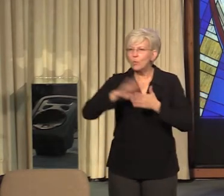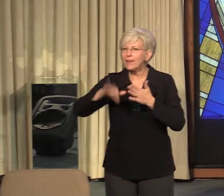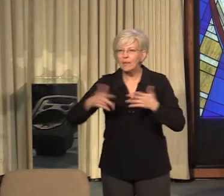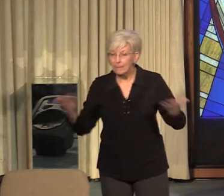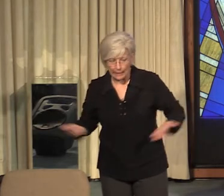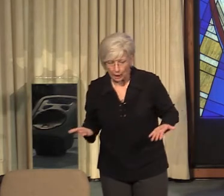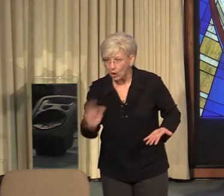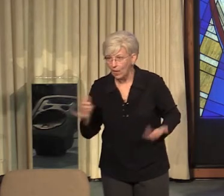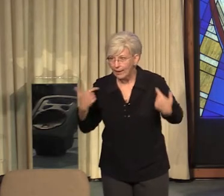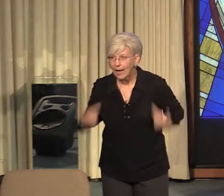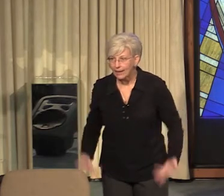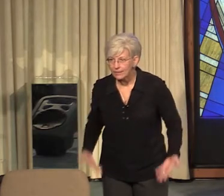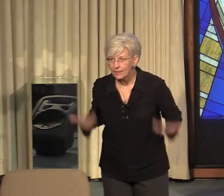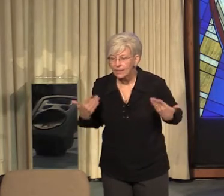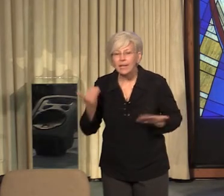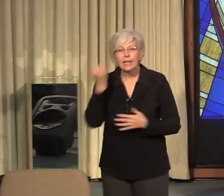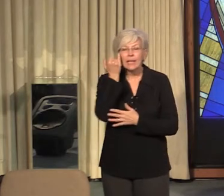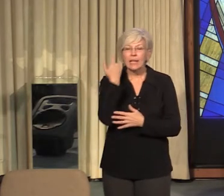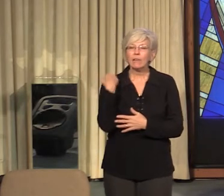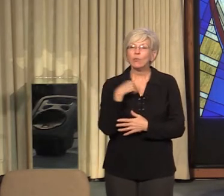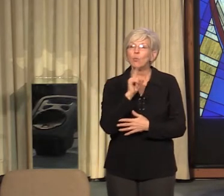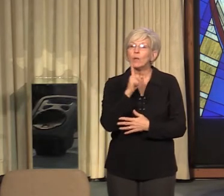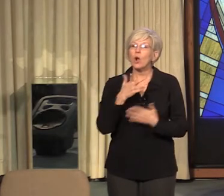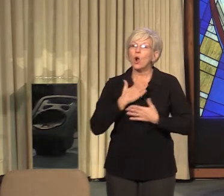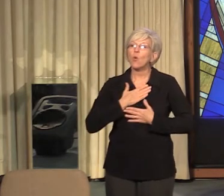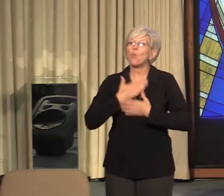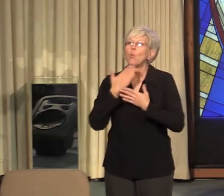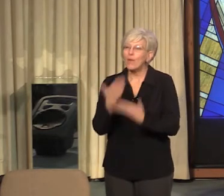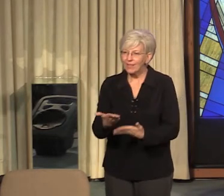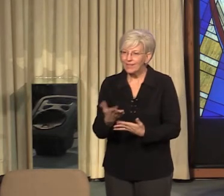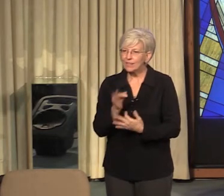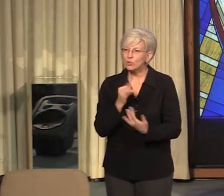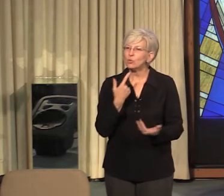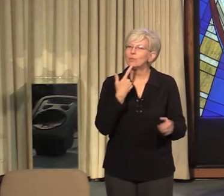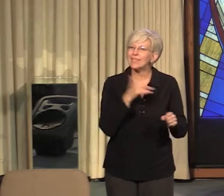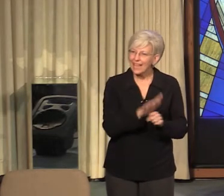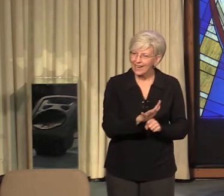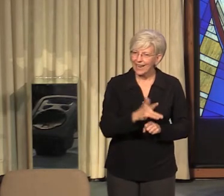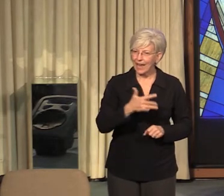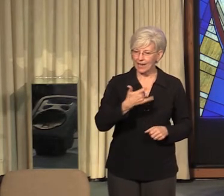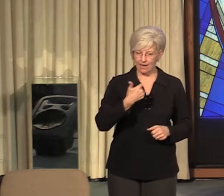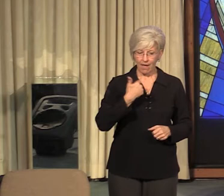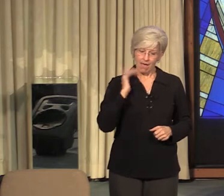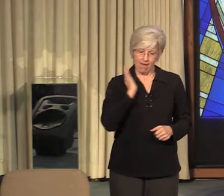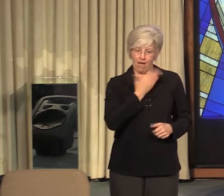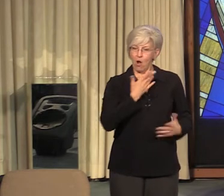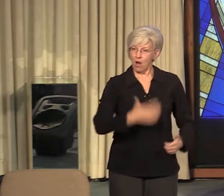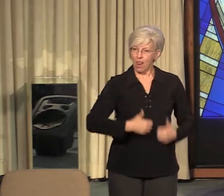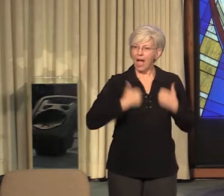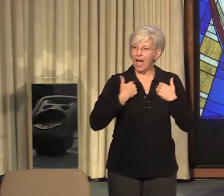is that if we are willing to dedicate our lives to truth,